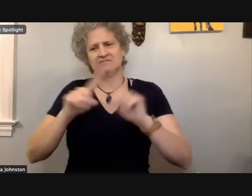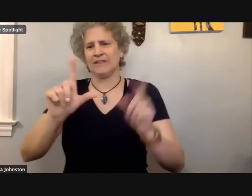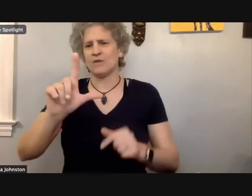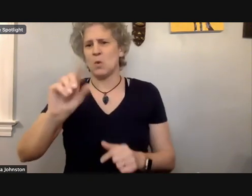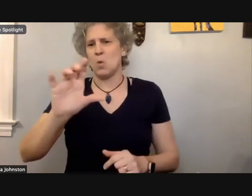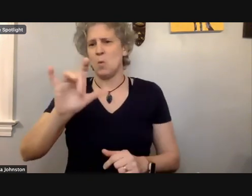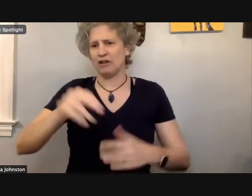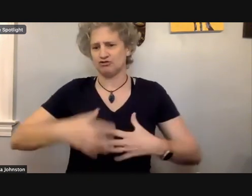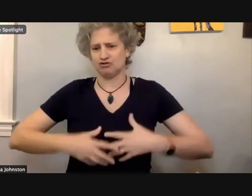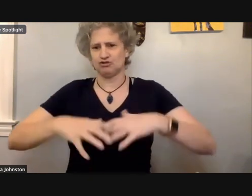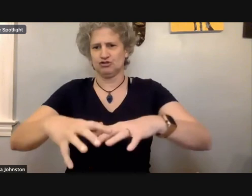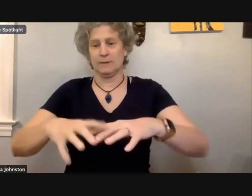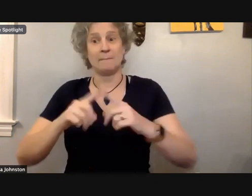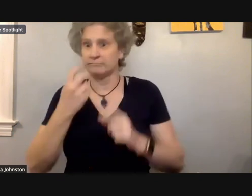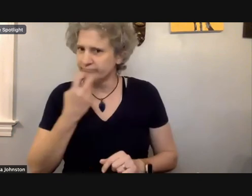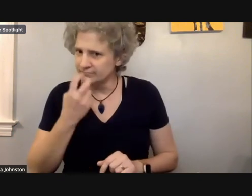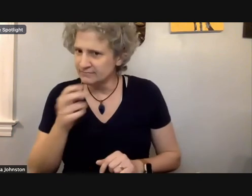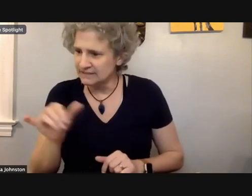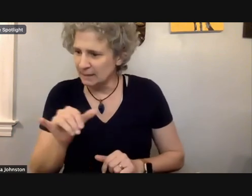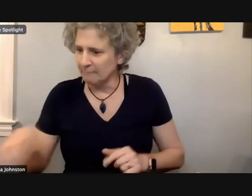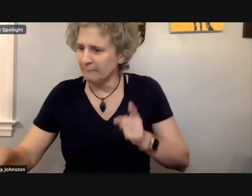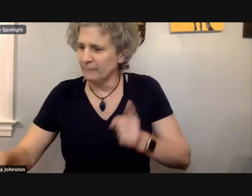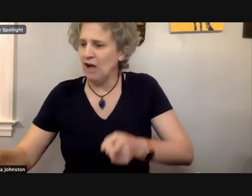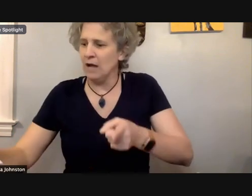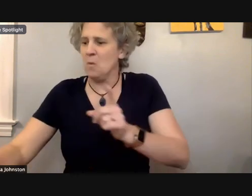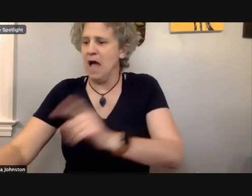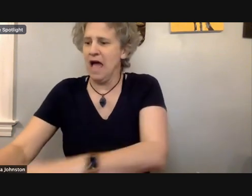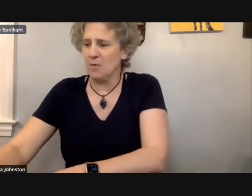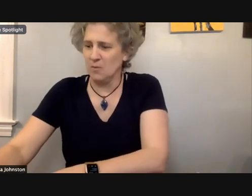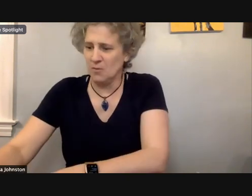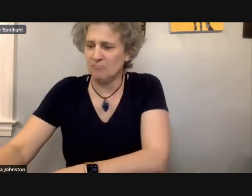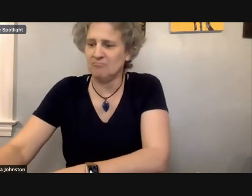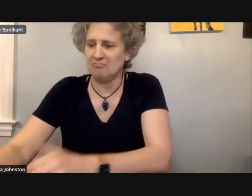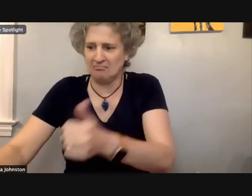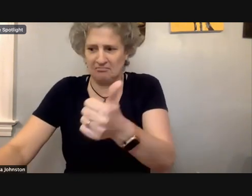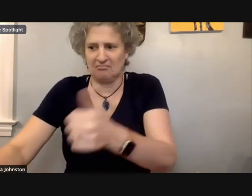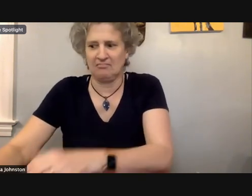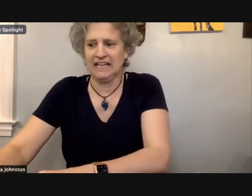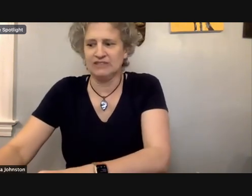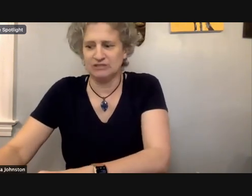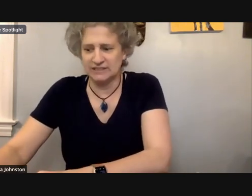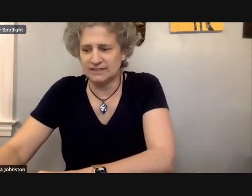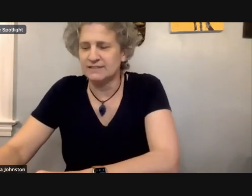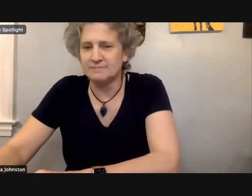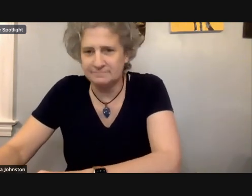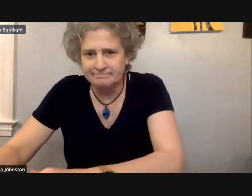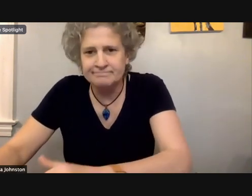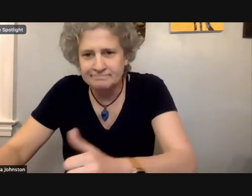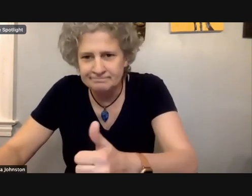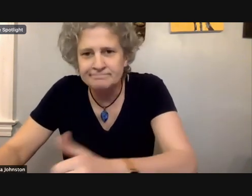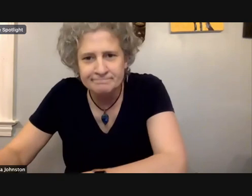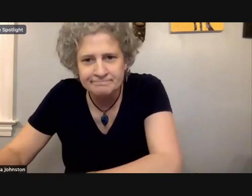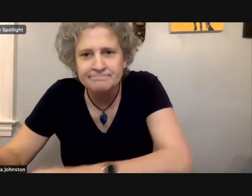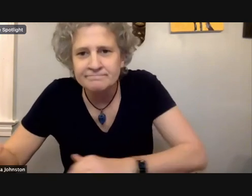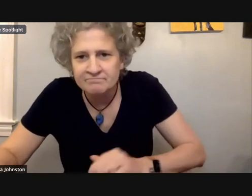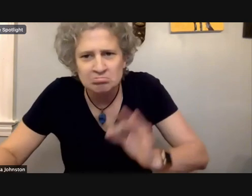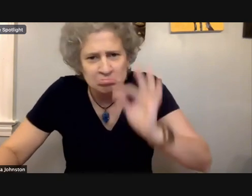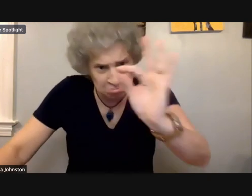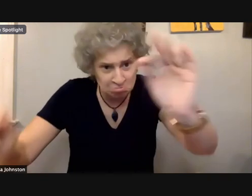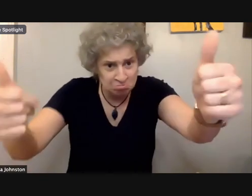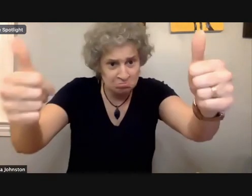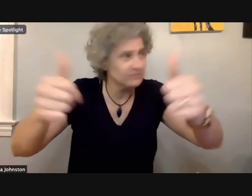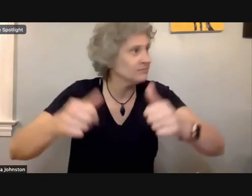more of a forward motion, and the movement is isolated to one hand. Cramp, there is a little bit of a movement with both hands,